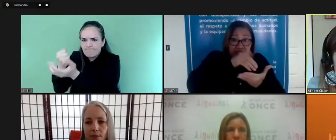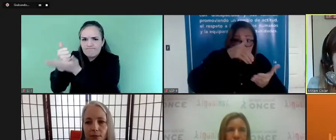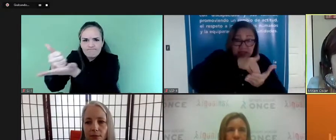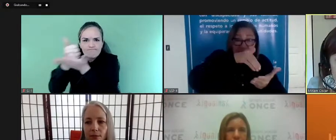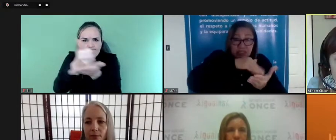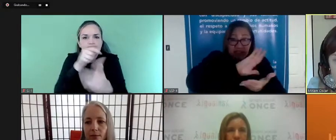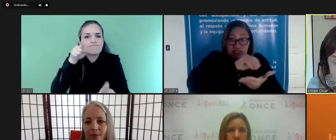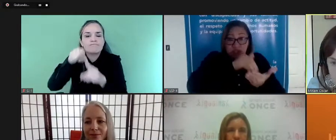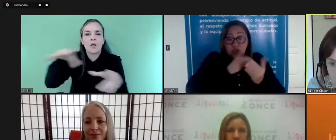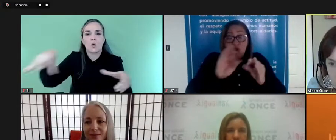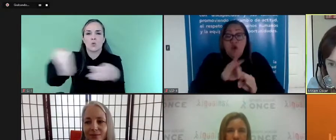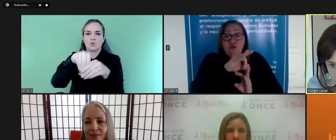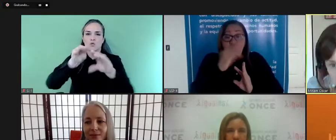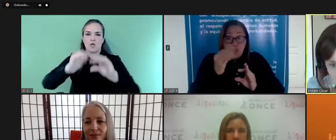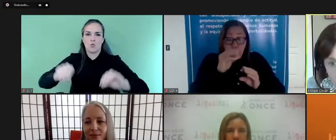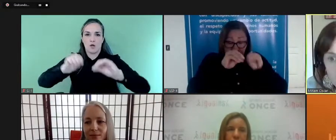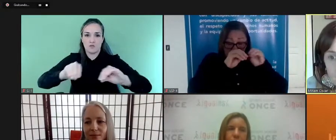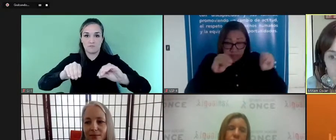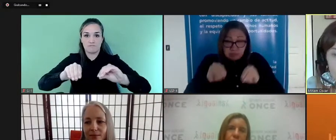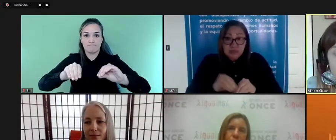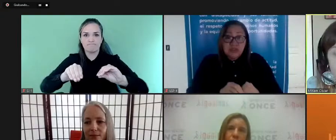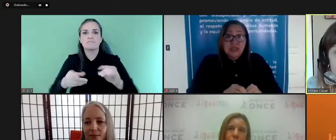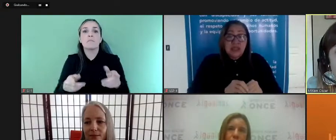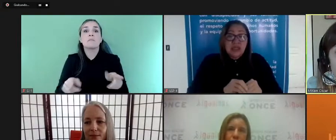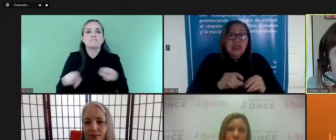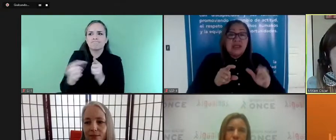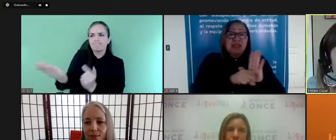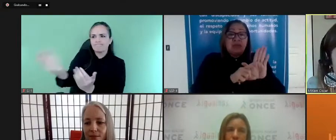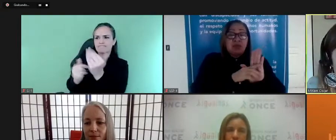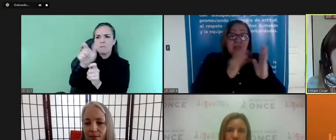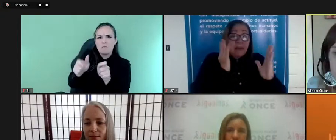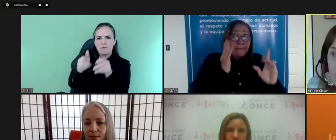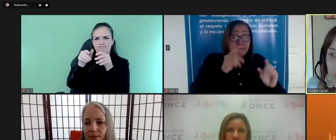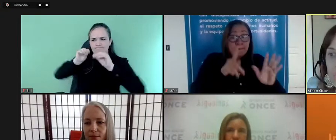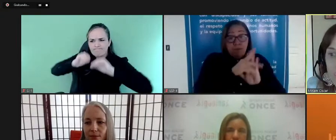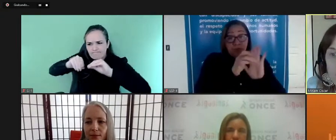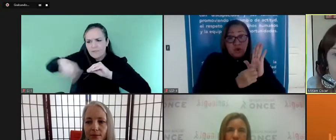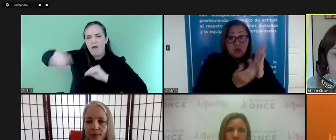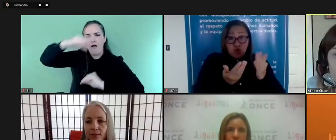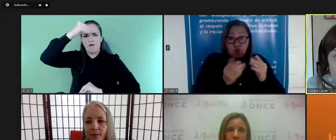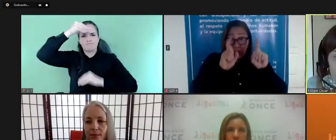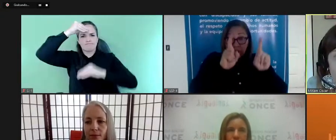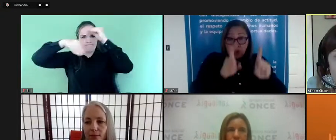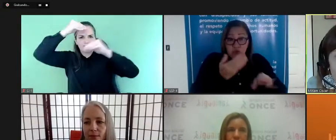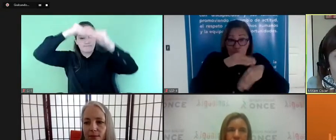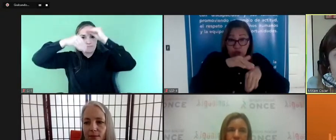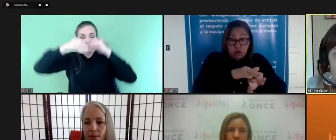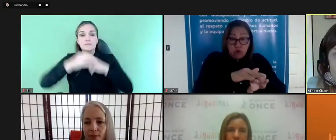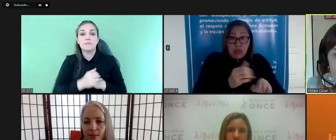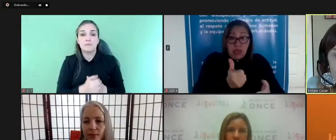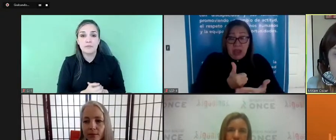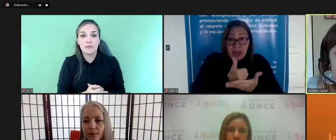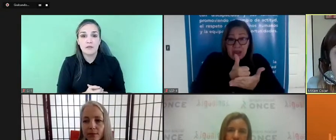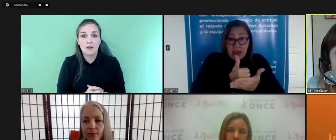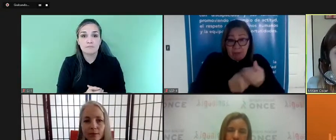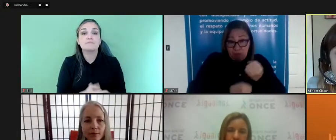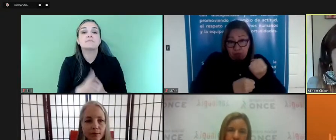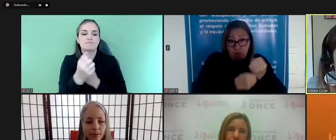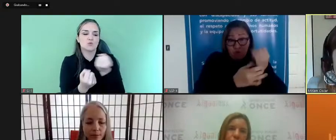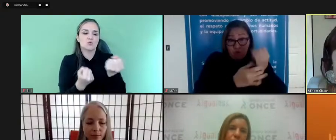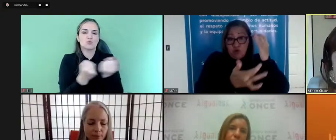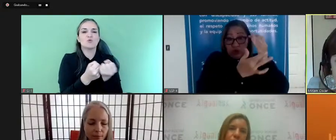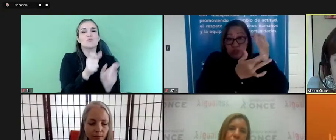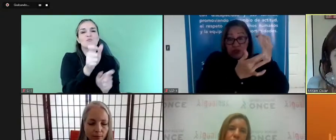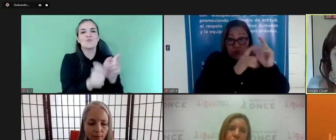carried out in our training centers as well i would like to highlight inclusive education projects